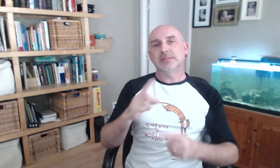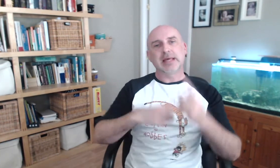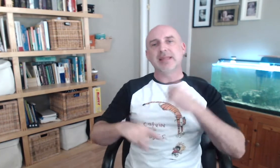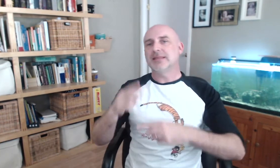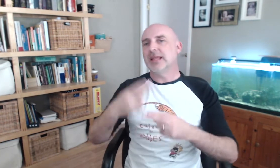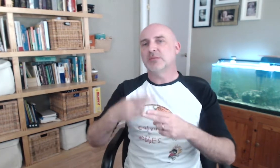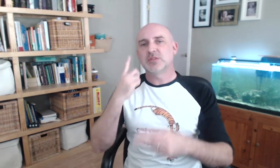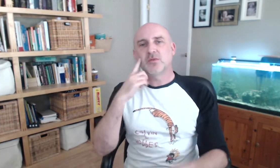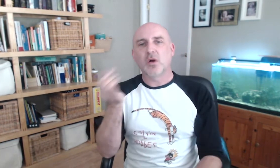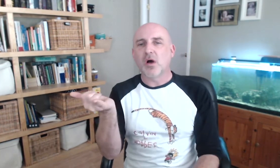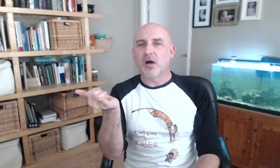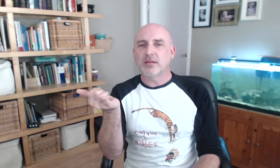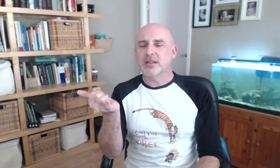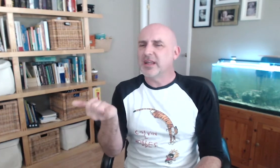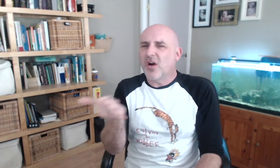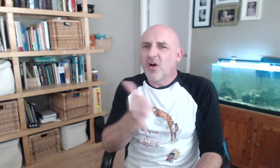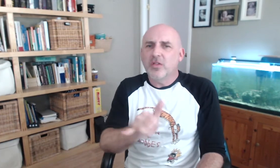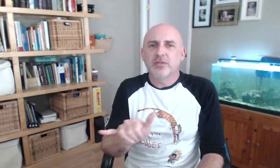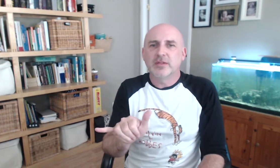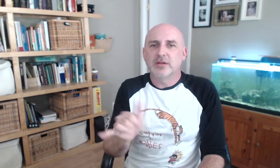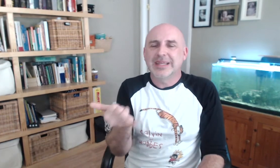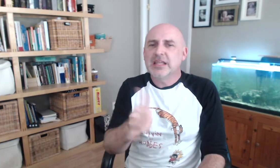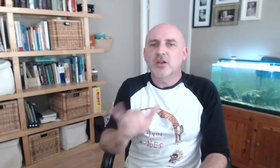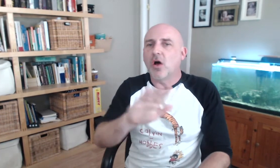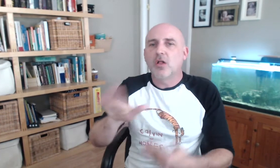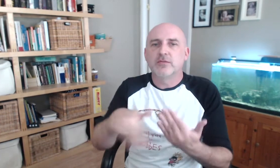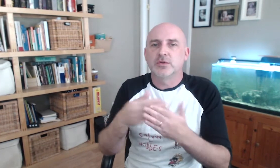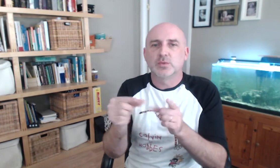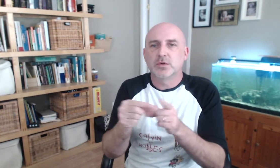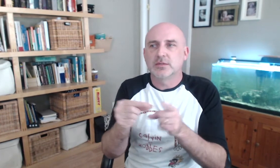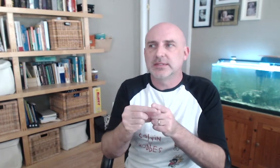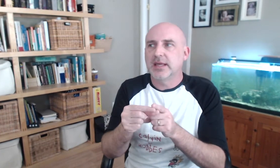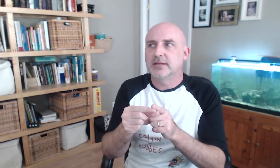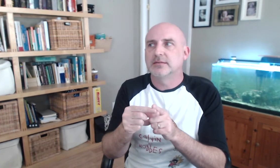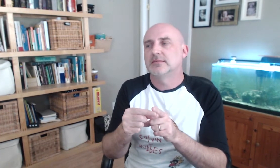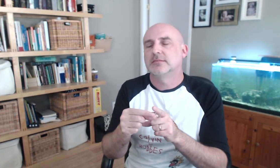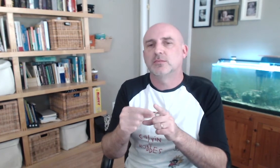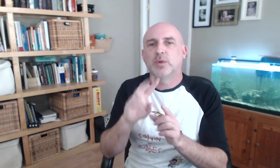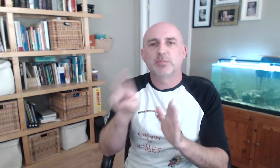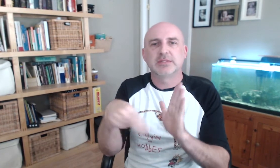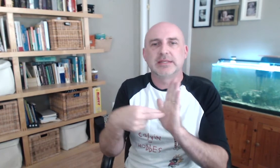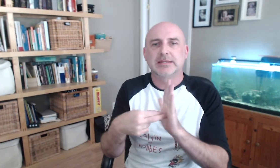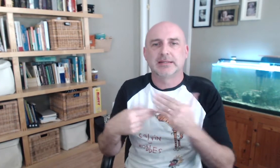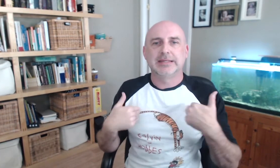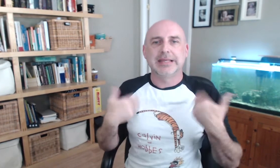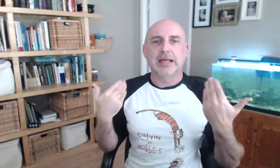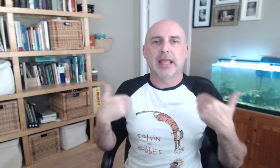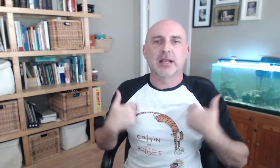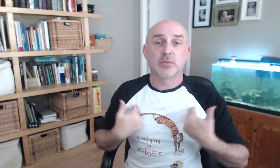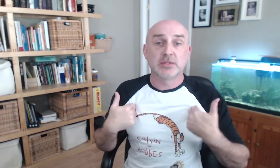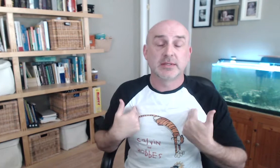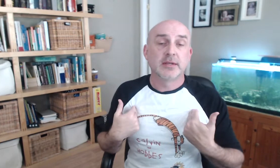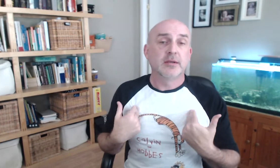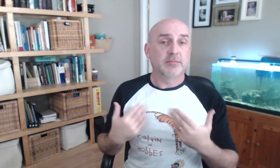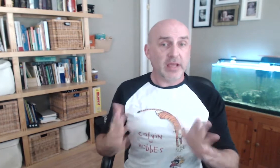sign the names for like any and all of those words that represent young animals. Now,